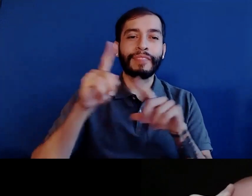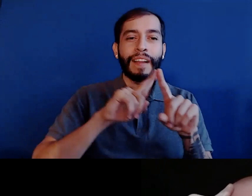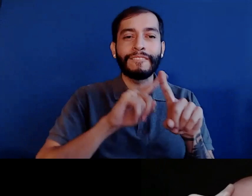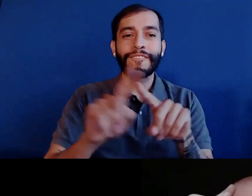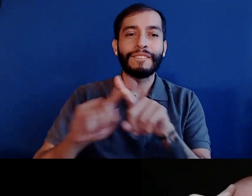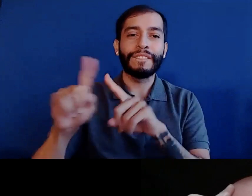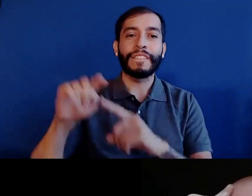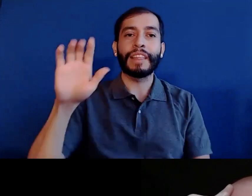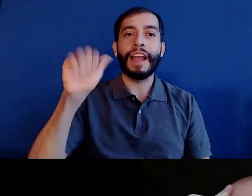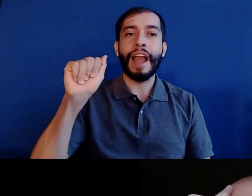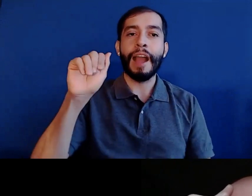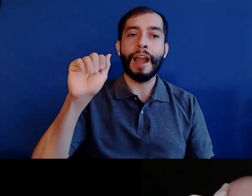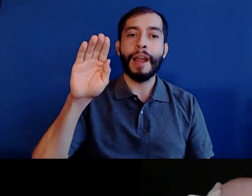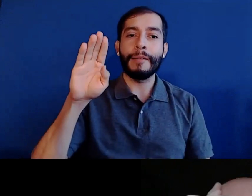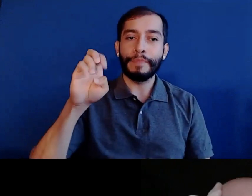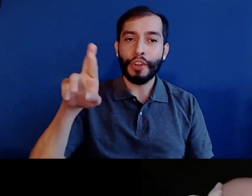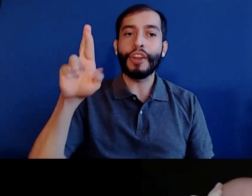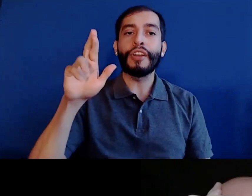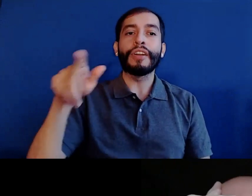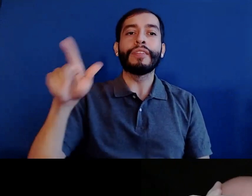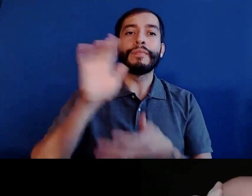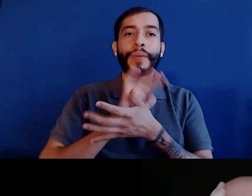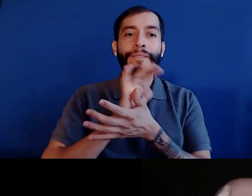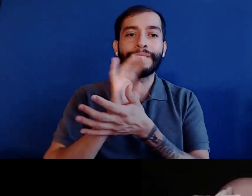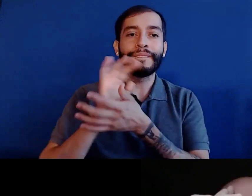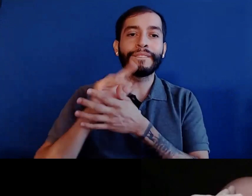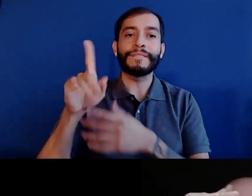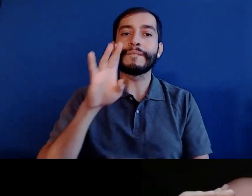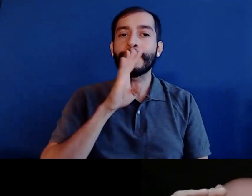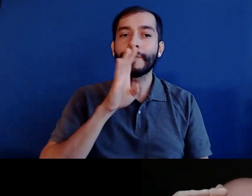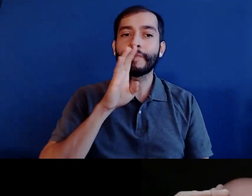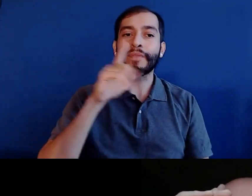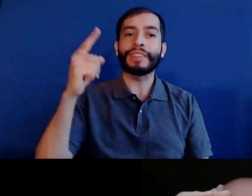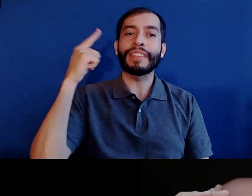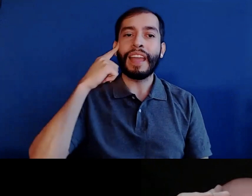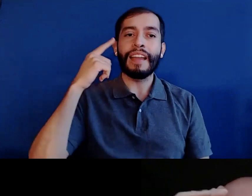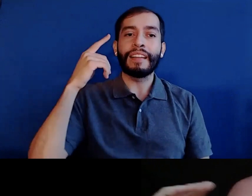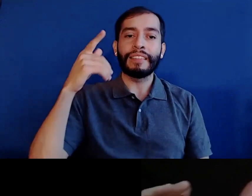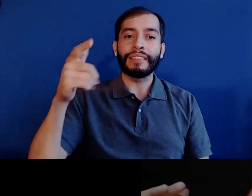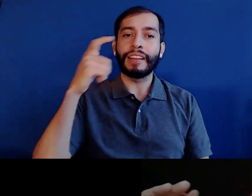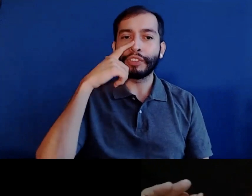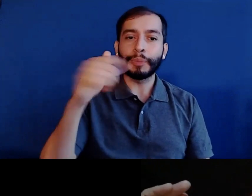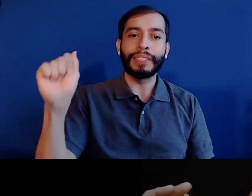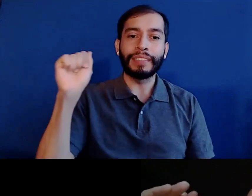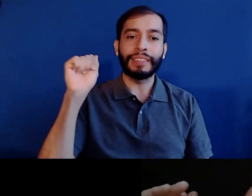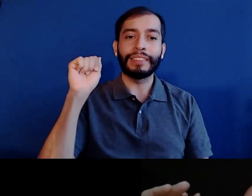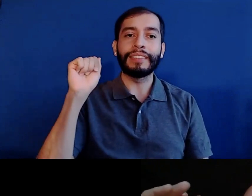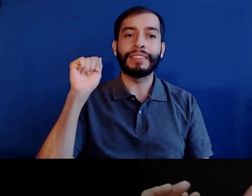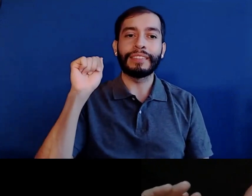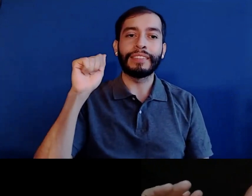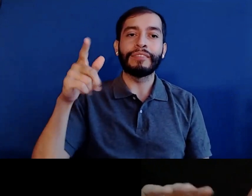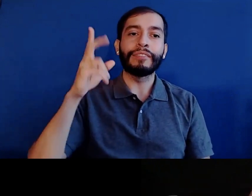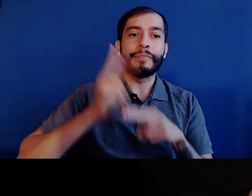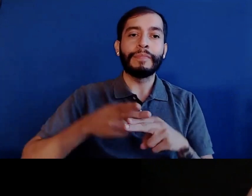being made as we speak, really. So I think there's certainly an interest in, well, how should I put it, disability history, more so,